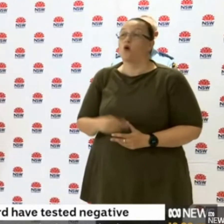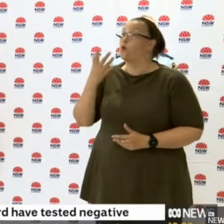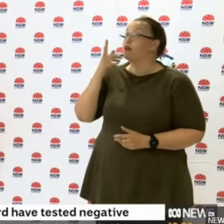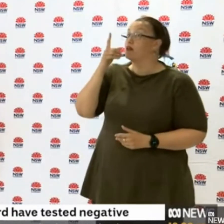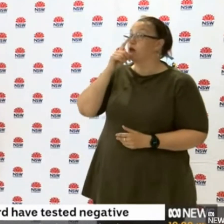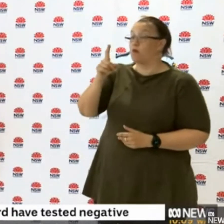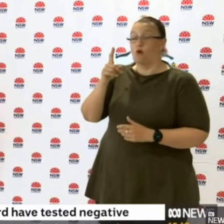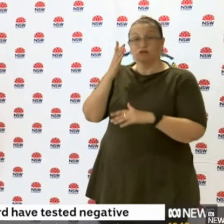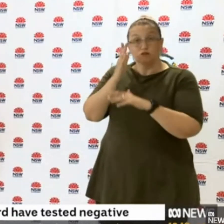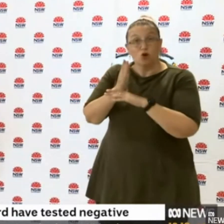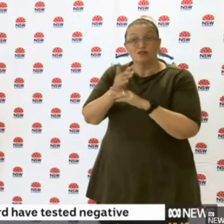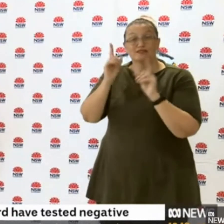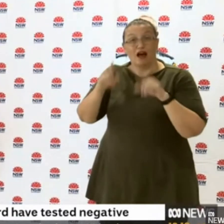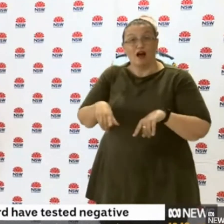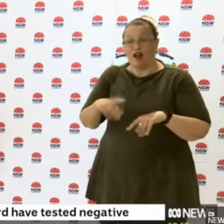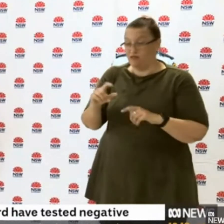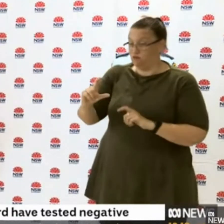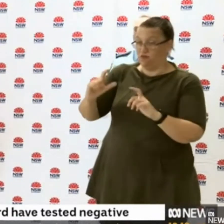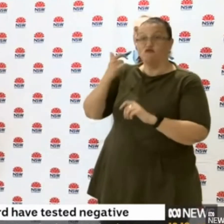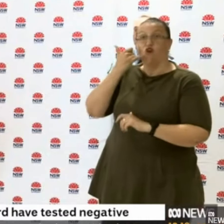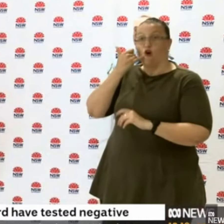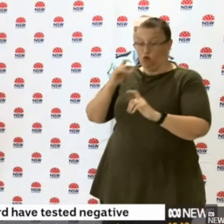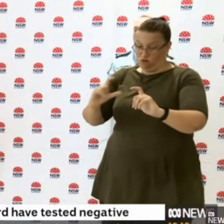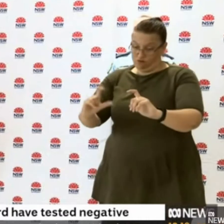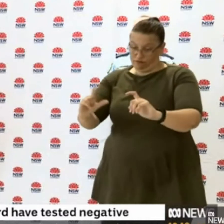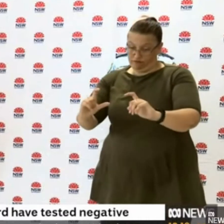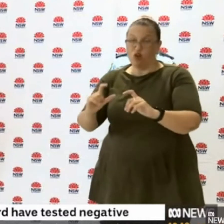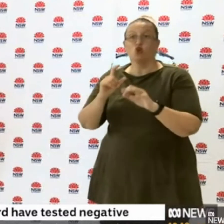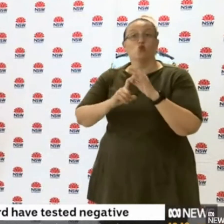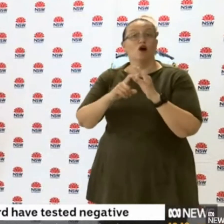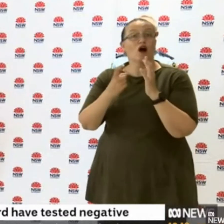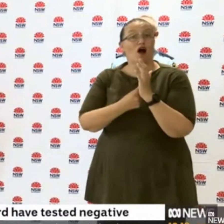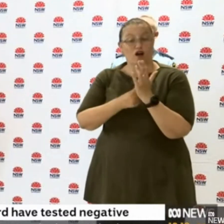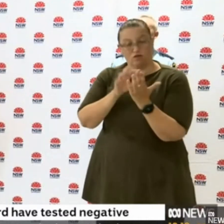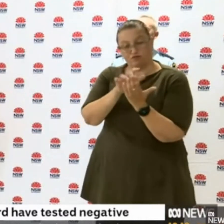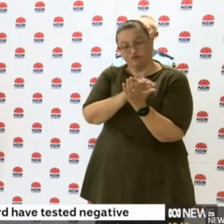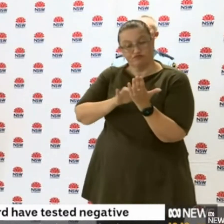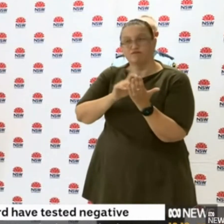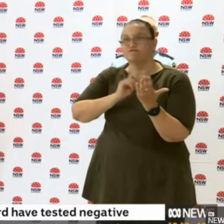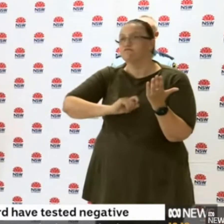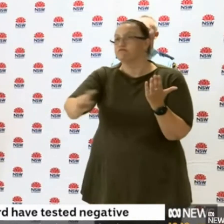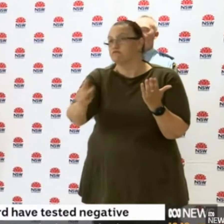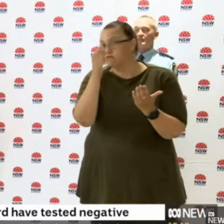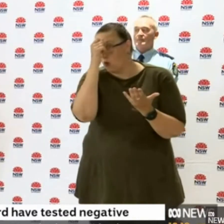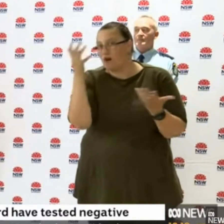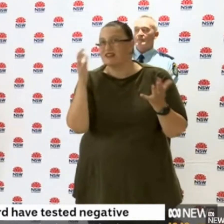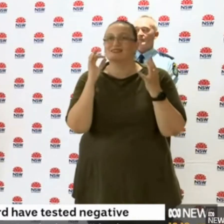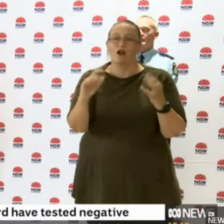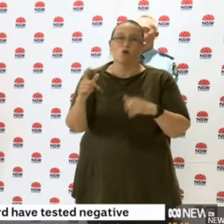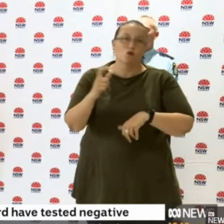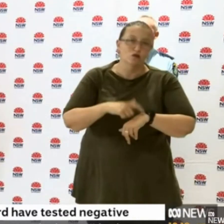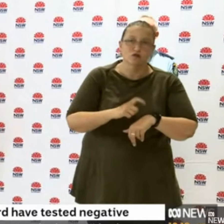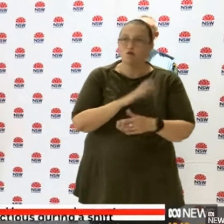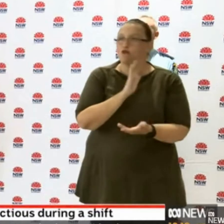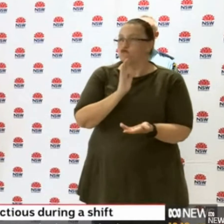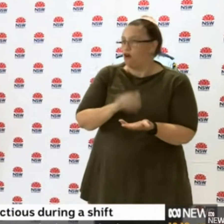sign into work, and so that presents a very effective way for us to reach out to those individuals, and